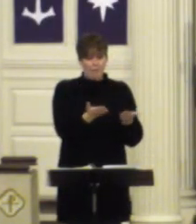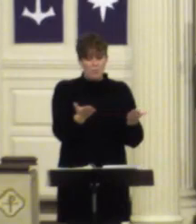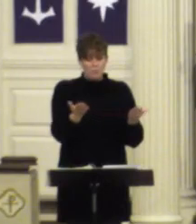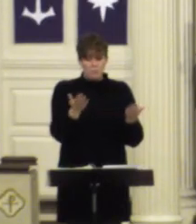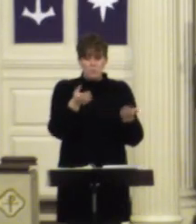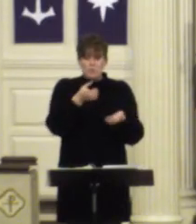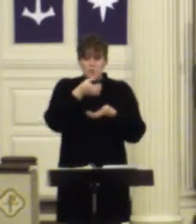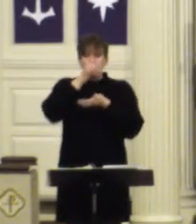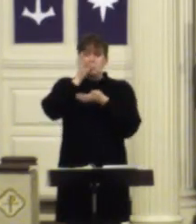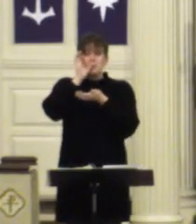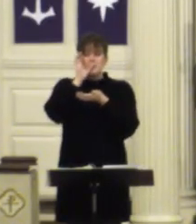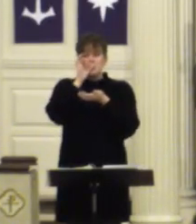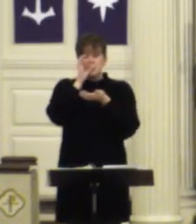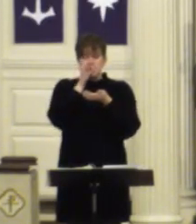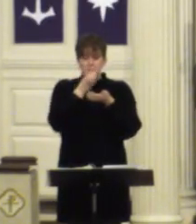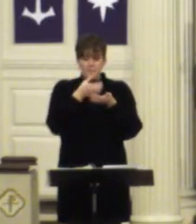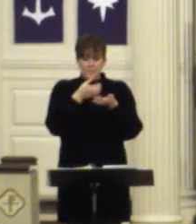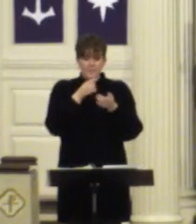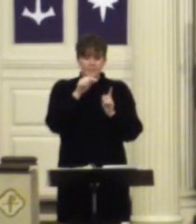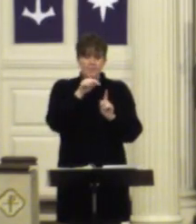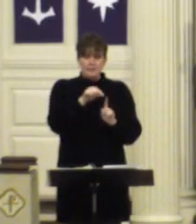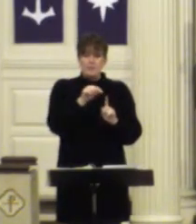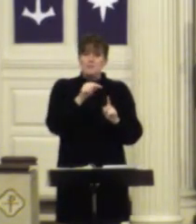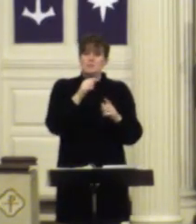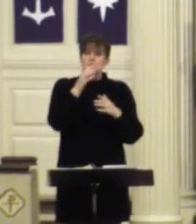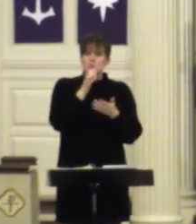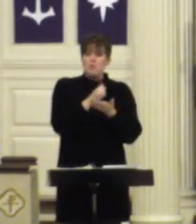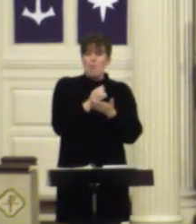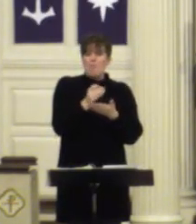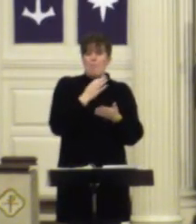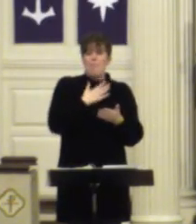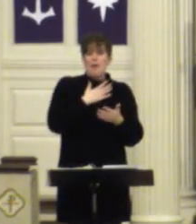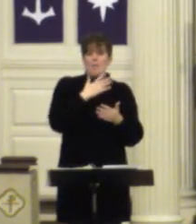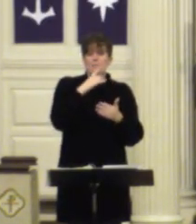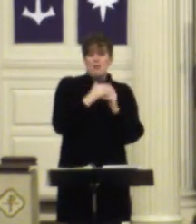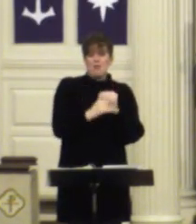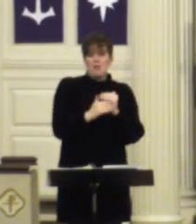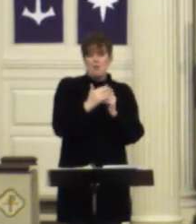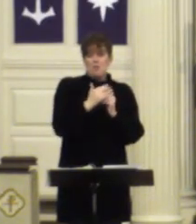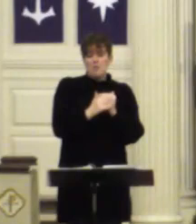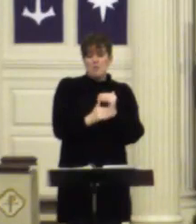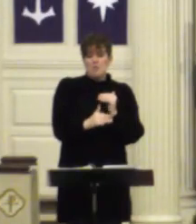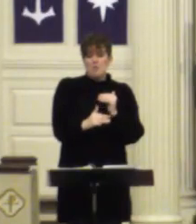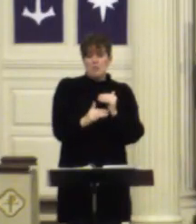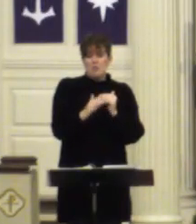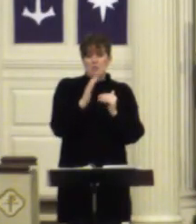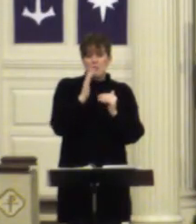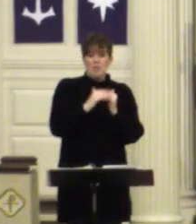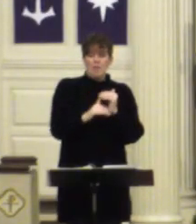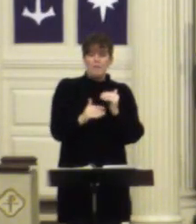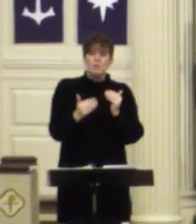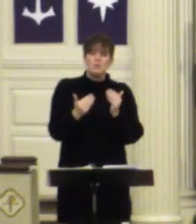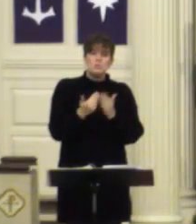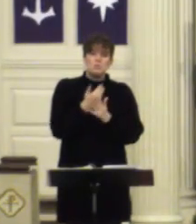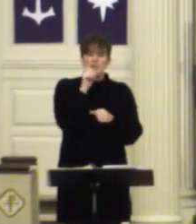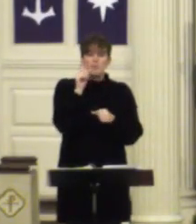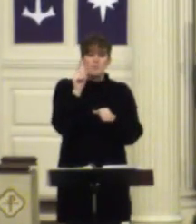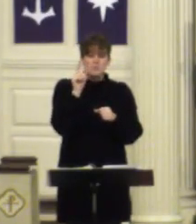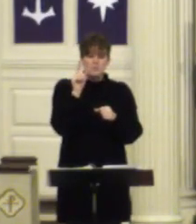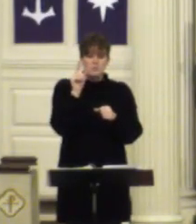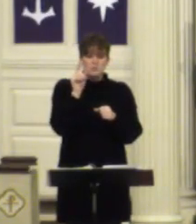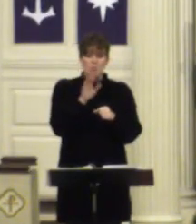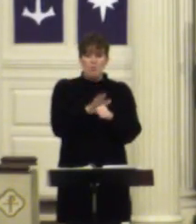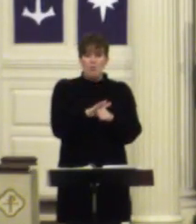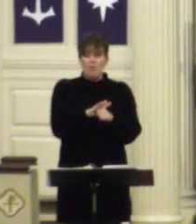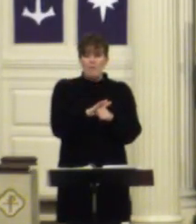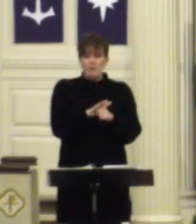from it, for this is the chalice of my blood, the blood of the new and